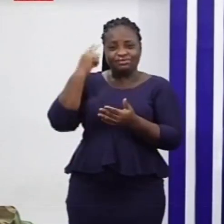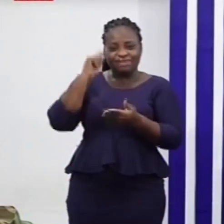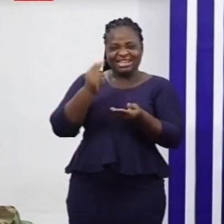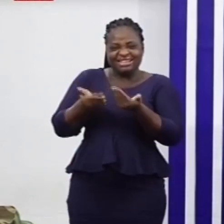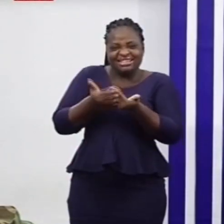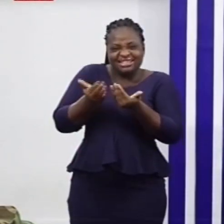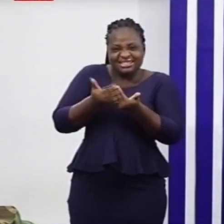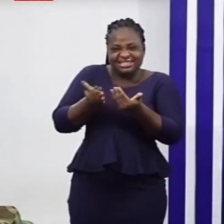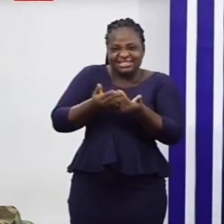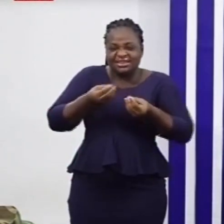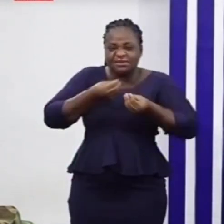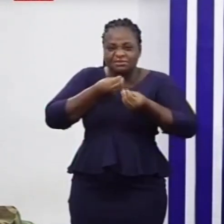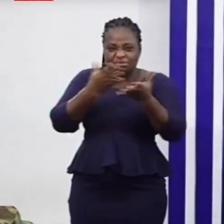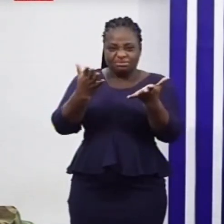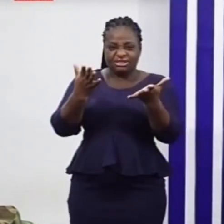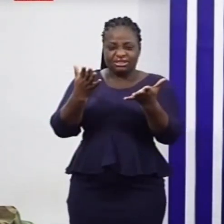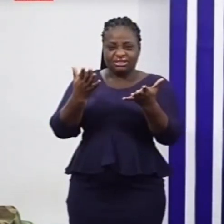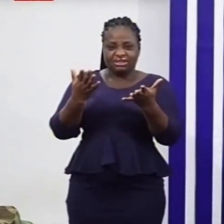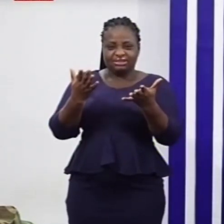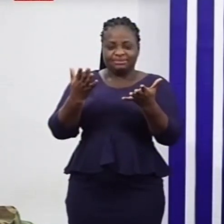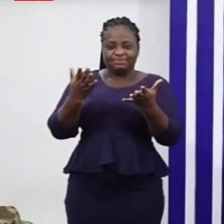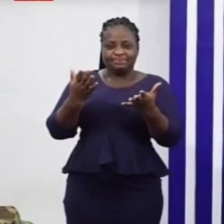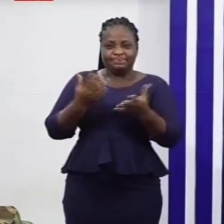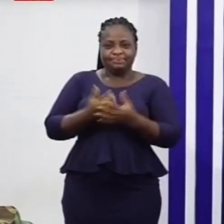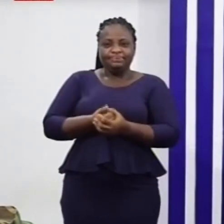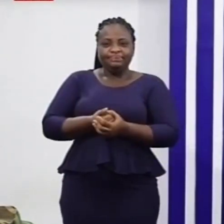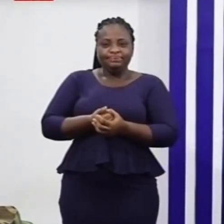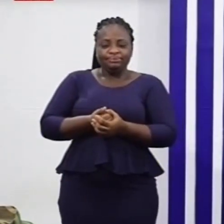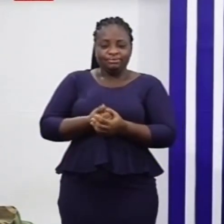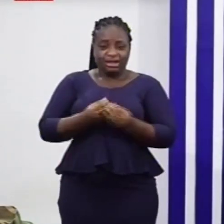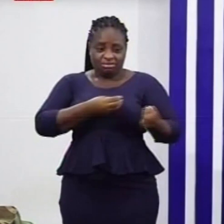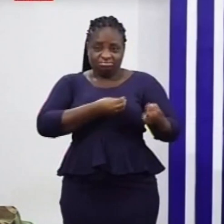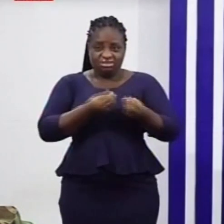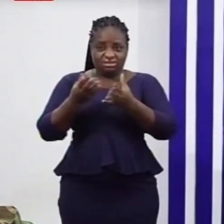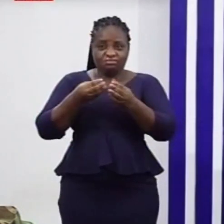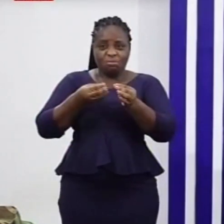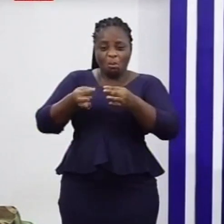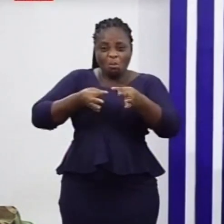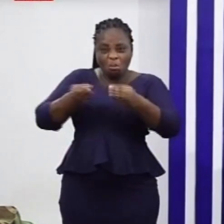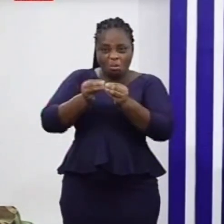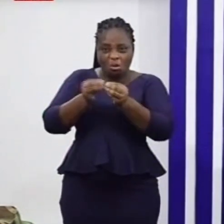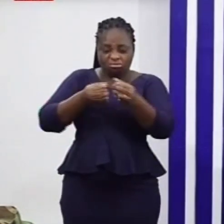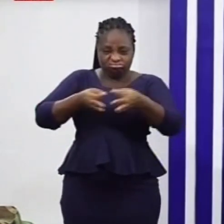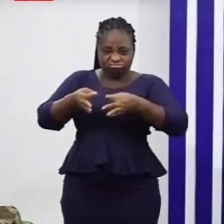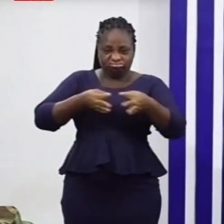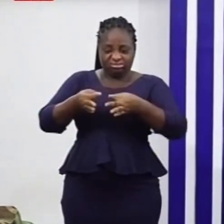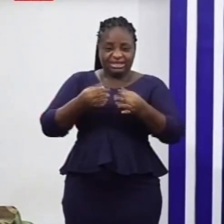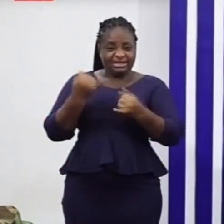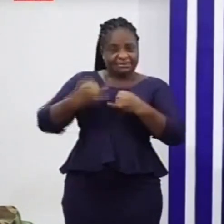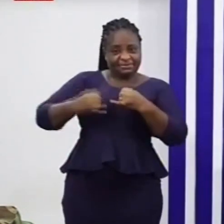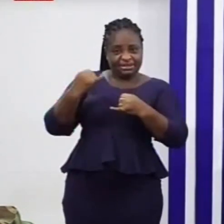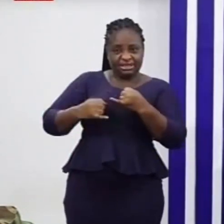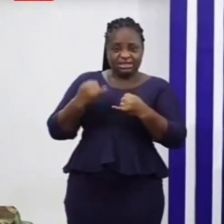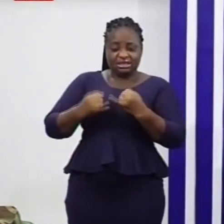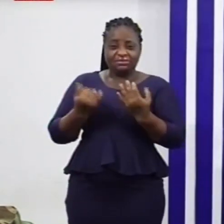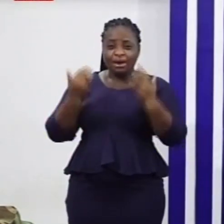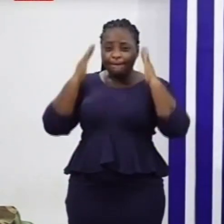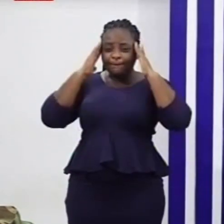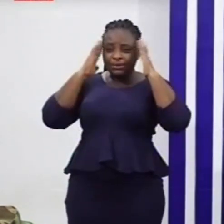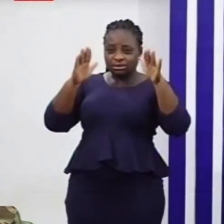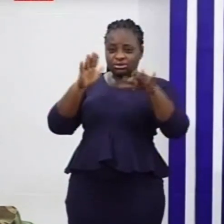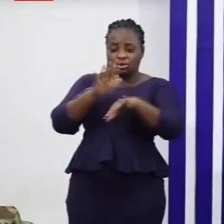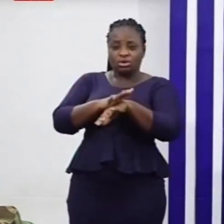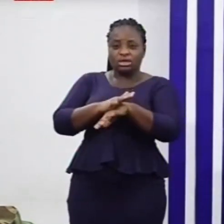information also at the retail level. And I'll give you some more details on that. And then finally, if you are paying attention to our